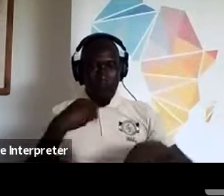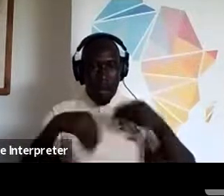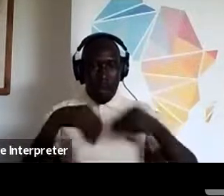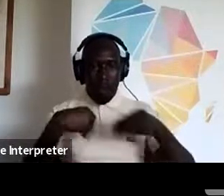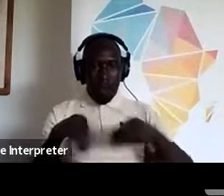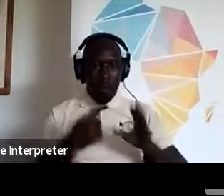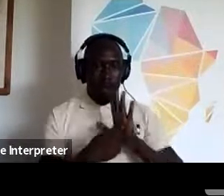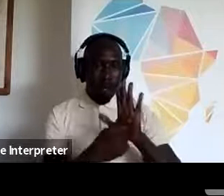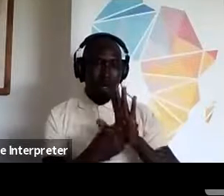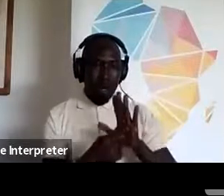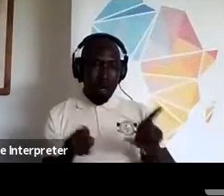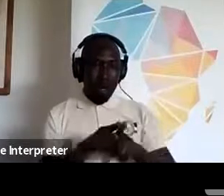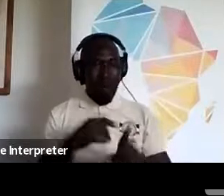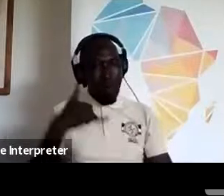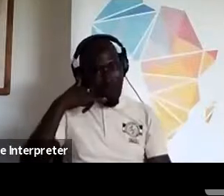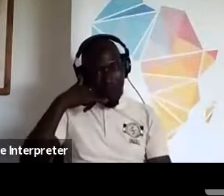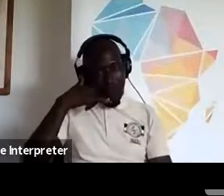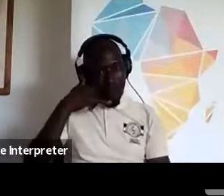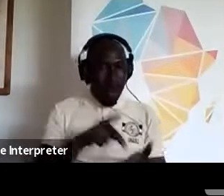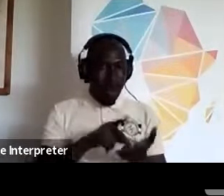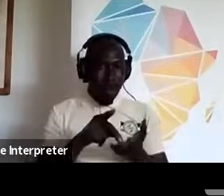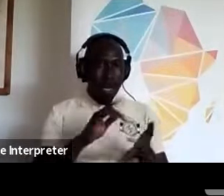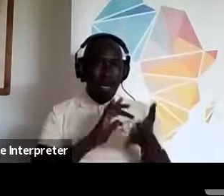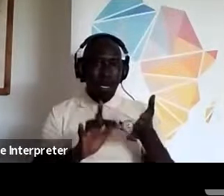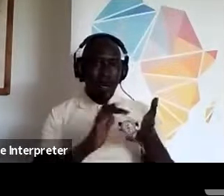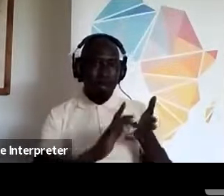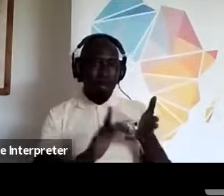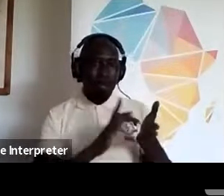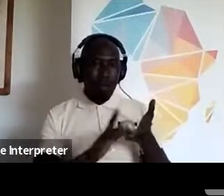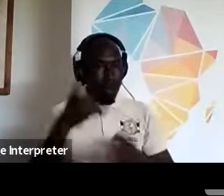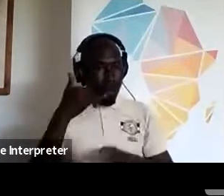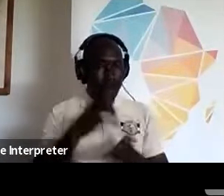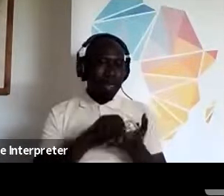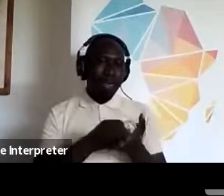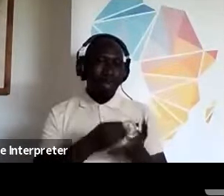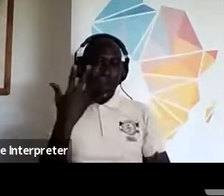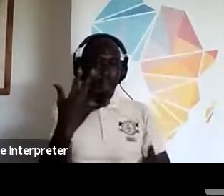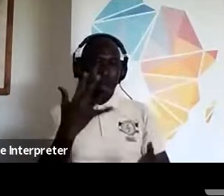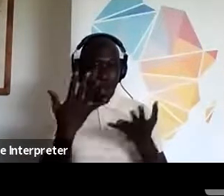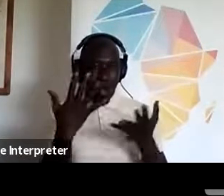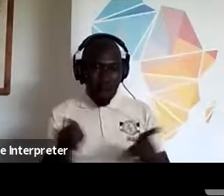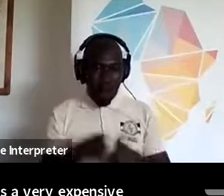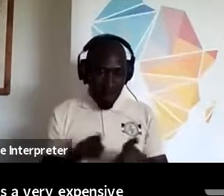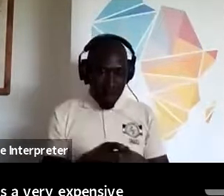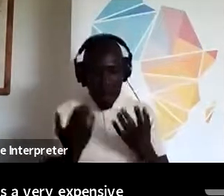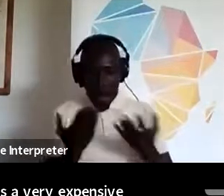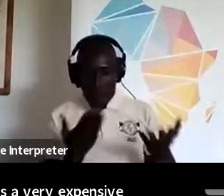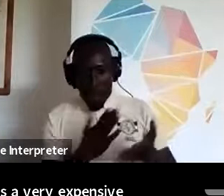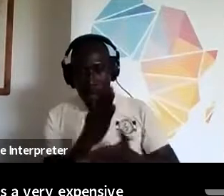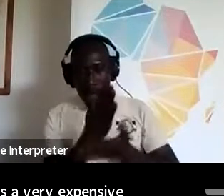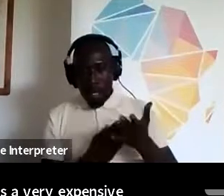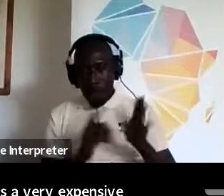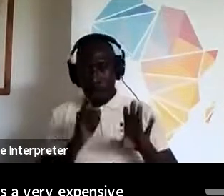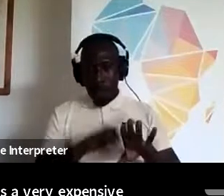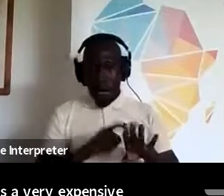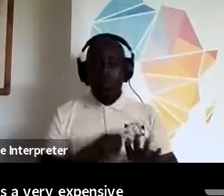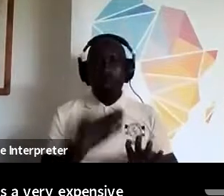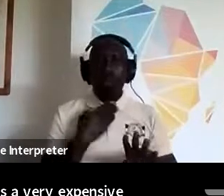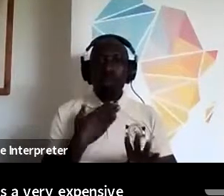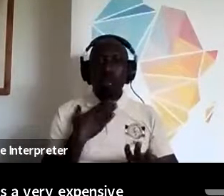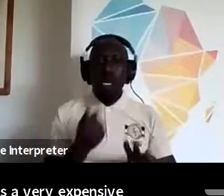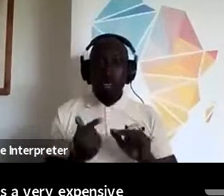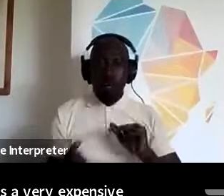even a mere phone, getting a smartphone is a very expensive thing. And maybe at a certain point, we need to